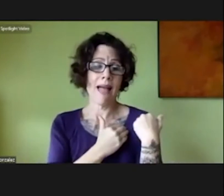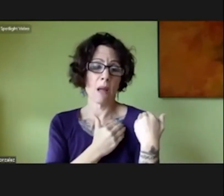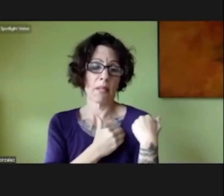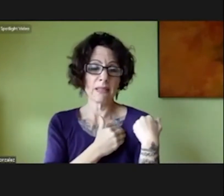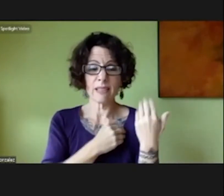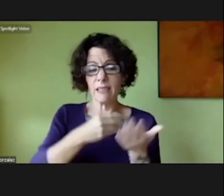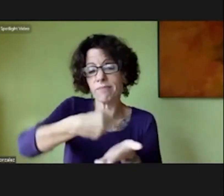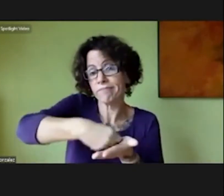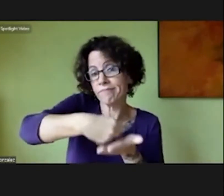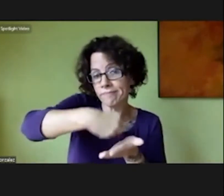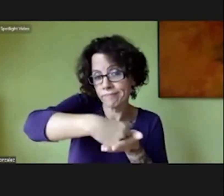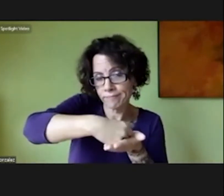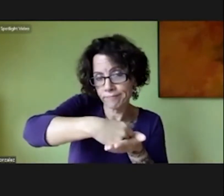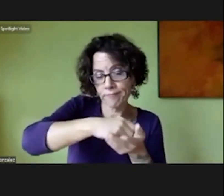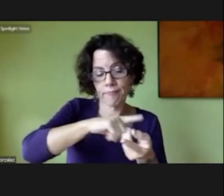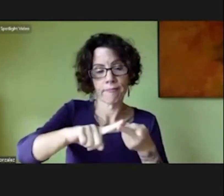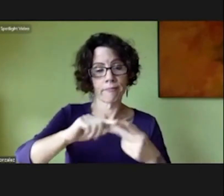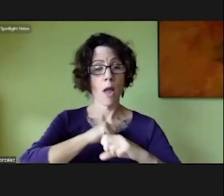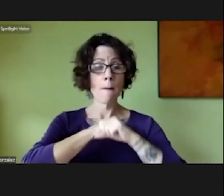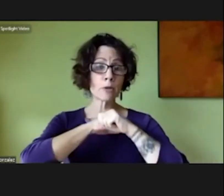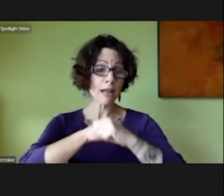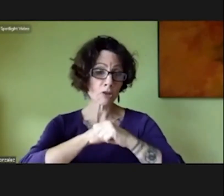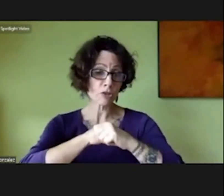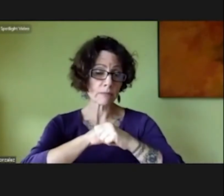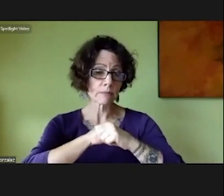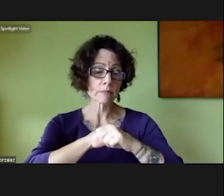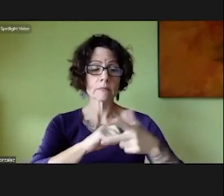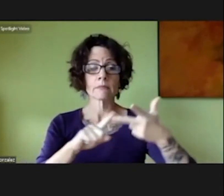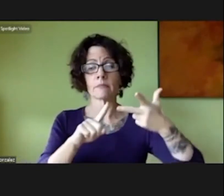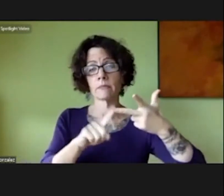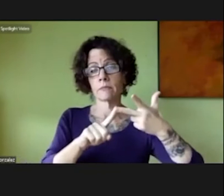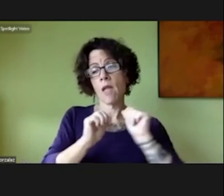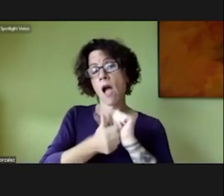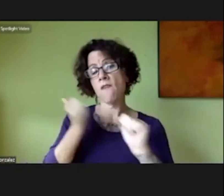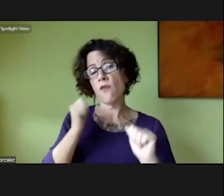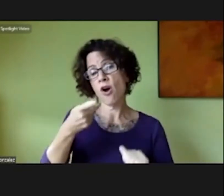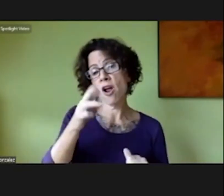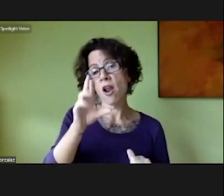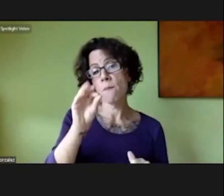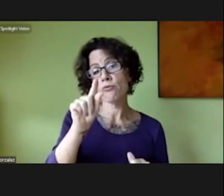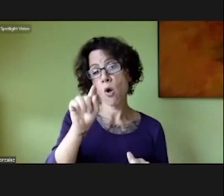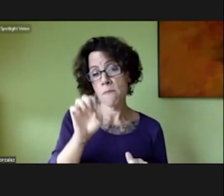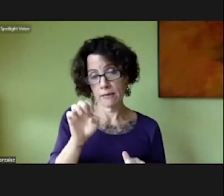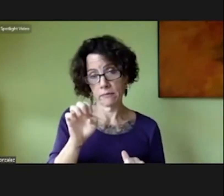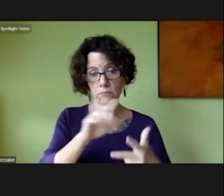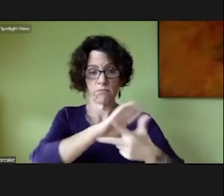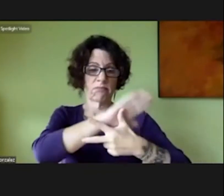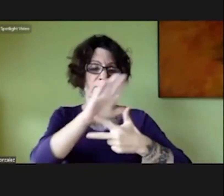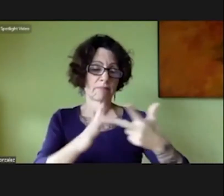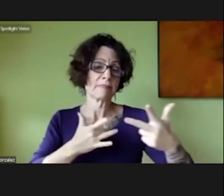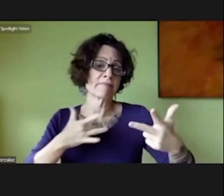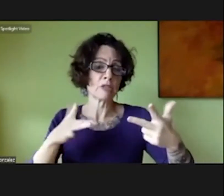Often people will do a trust for 3 reasons: to reduce financial